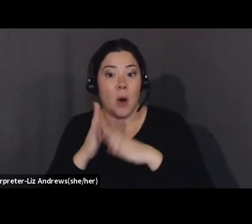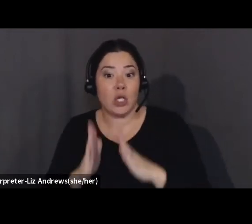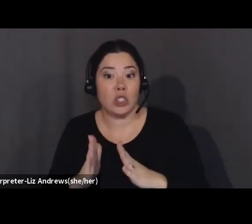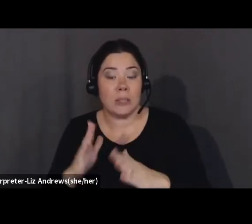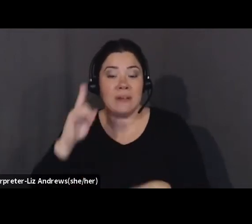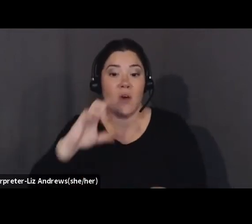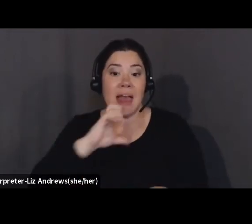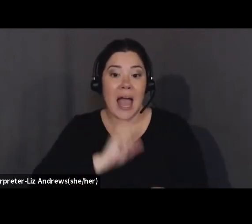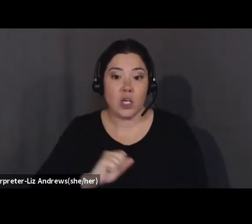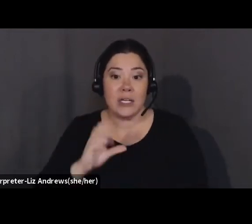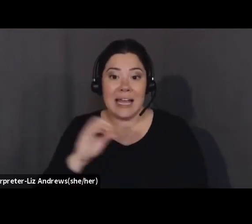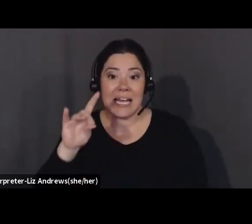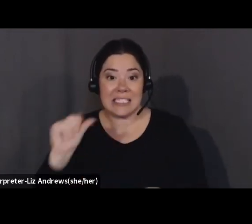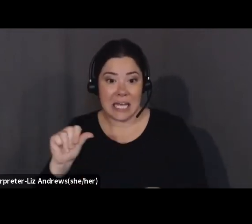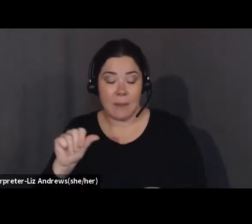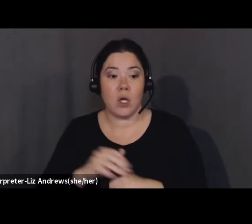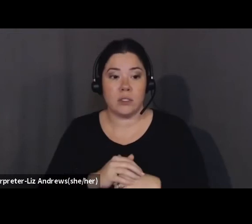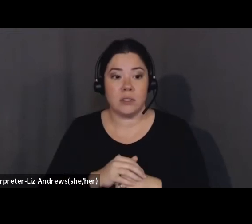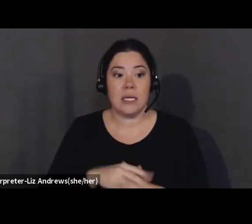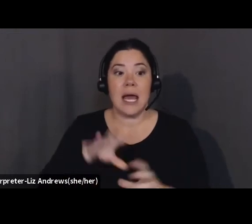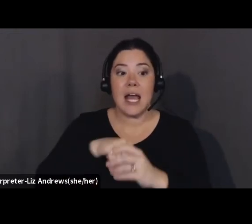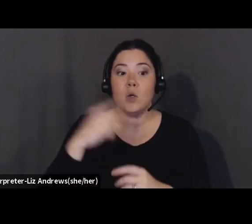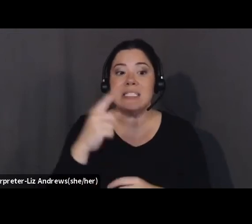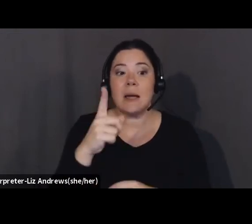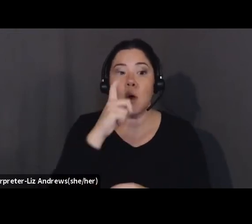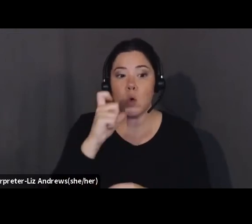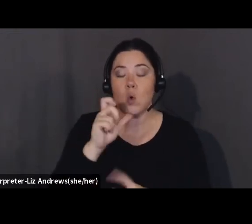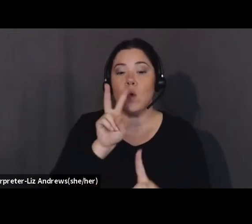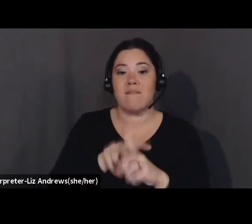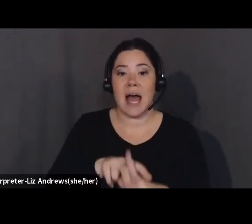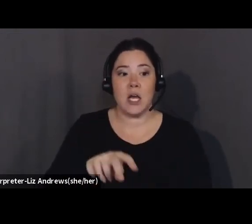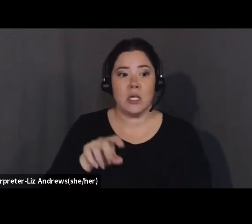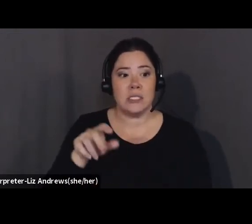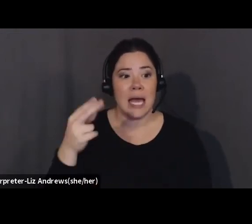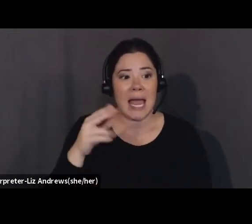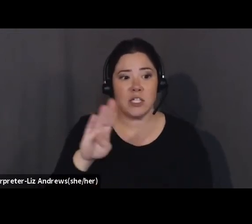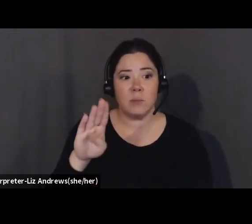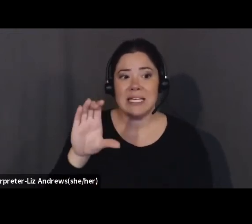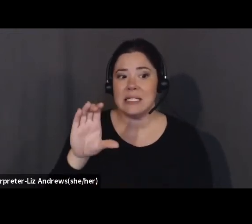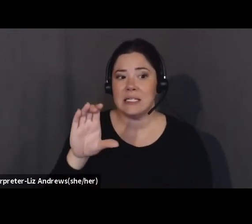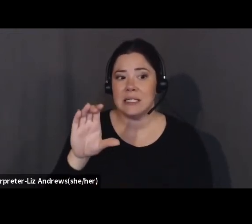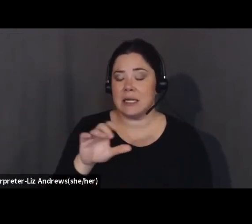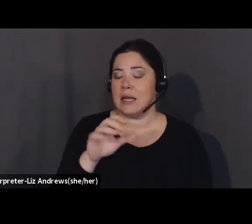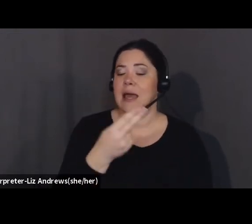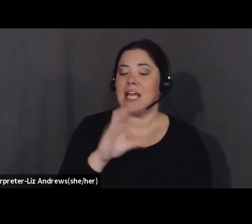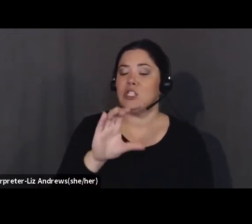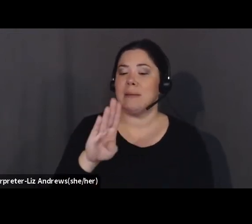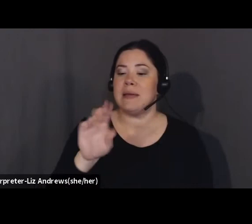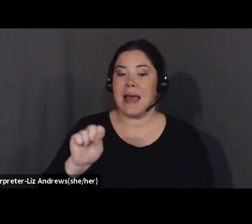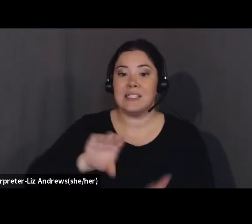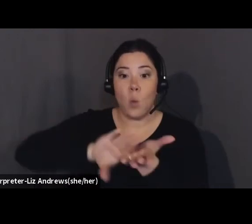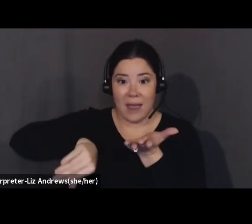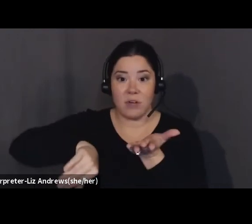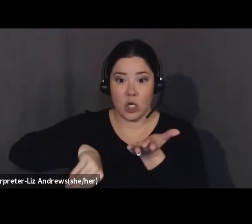including money follows the person and HCBS waivers, and that Medicaid should aggressively and creatively use